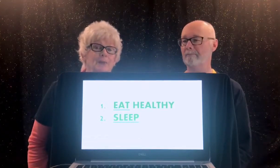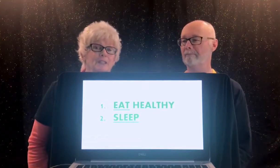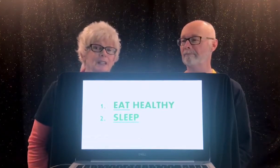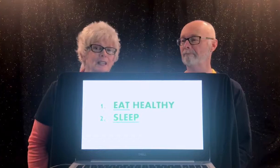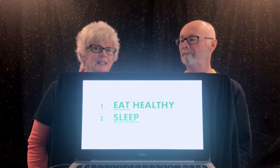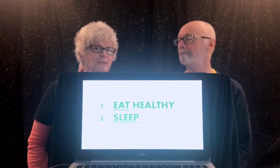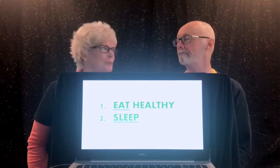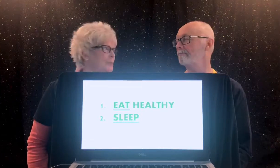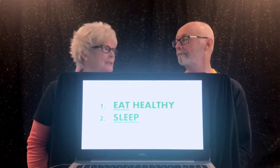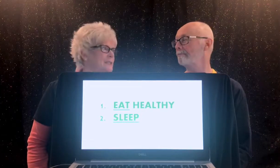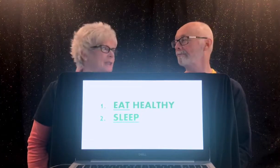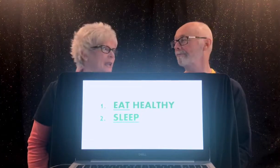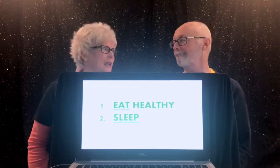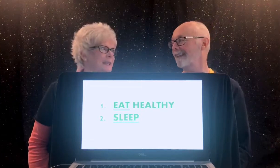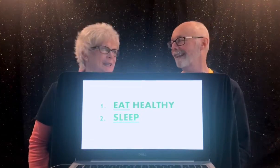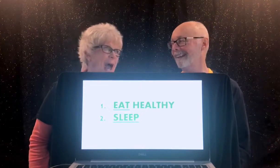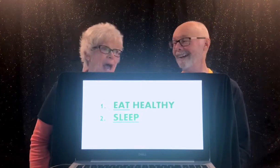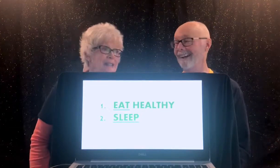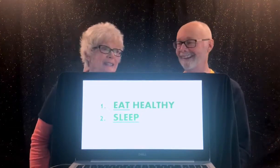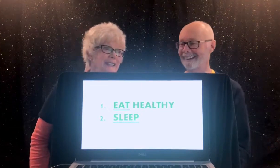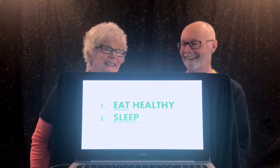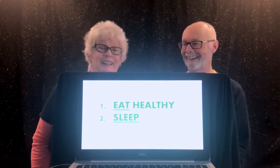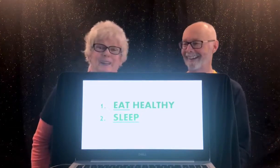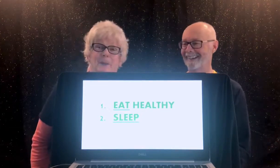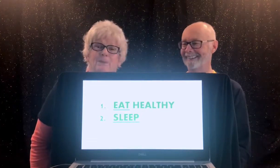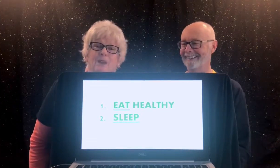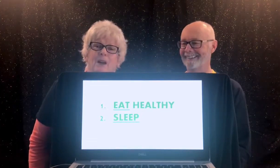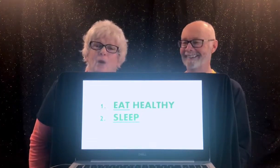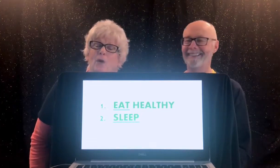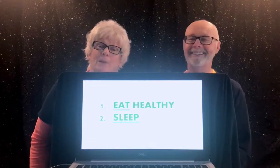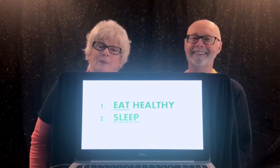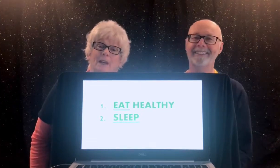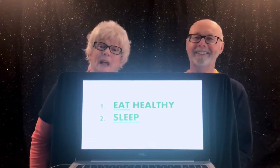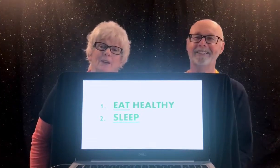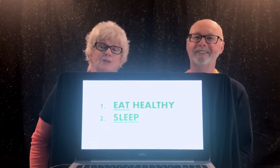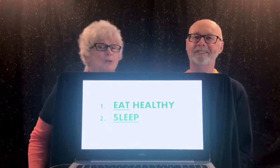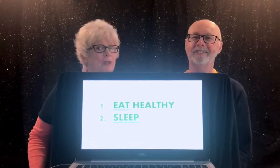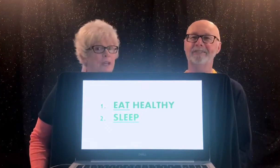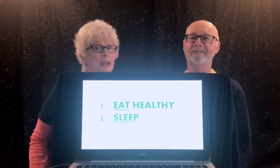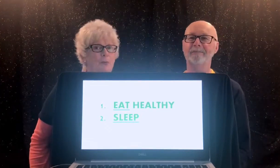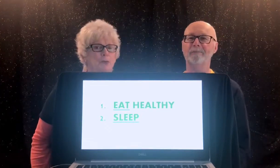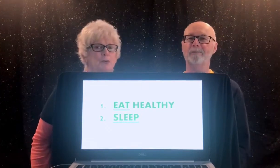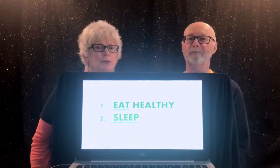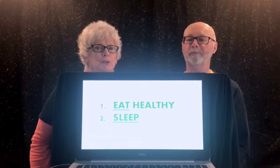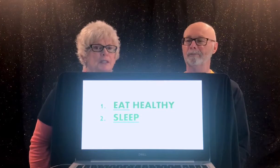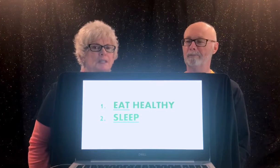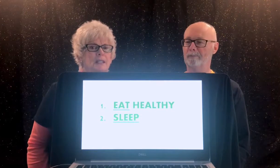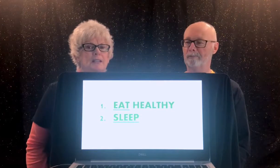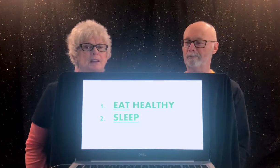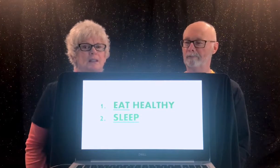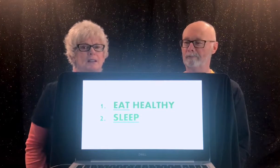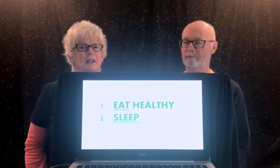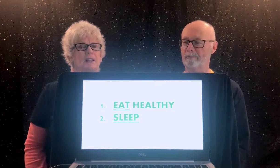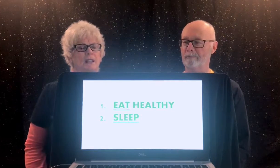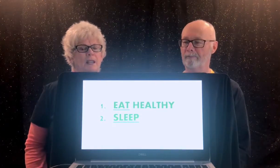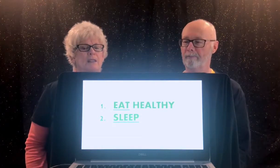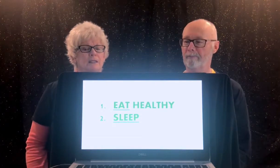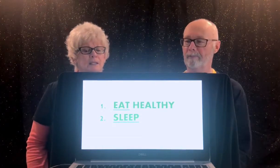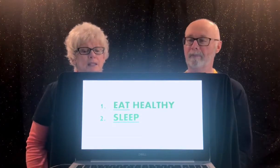therapist. Easy for me to say, not. Or maybe a counselor that can help you through this season and get the sleep